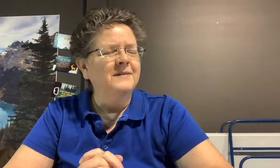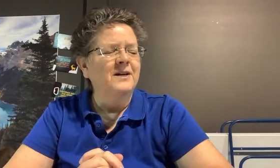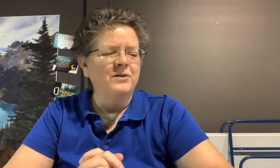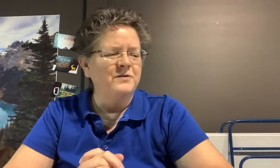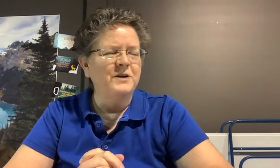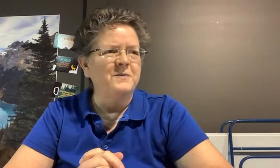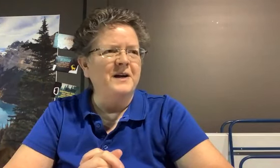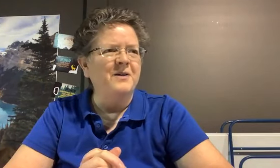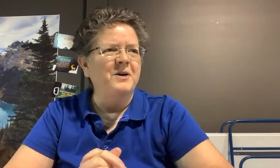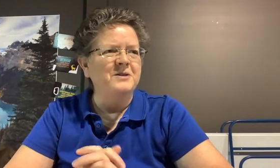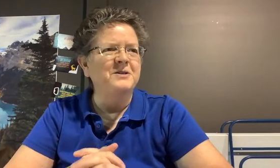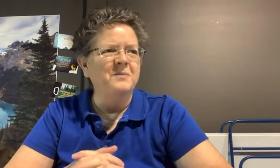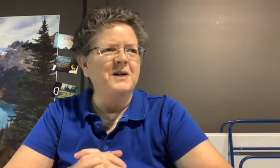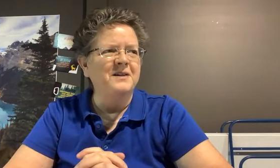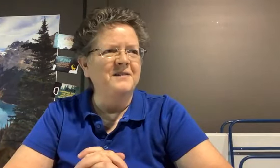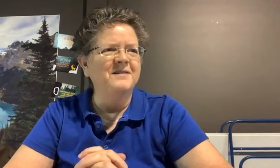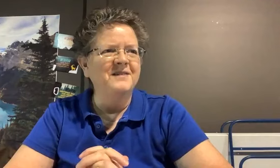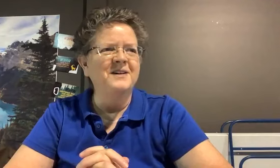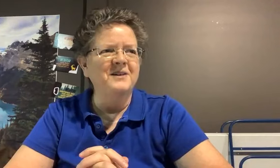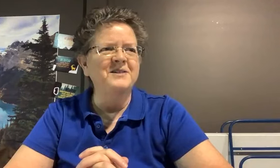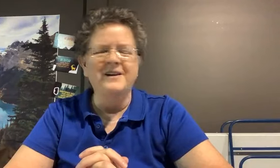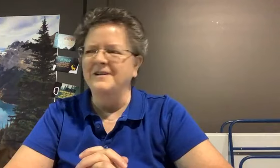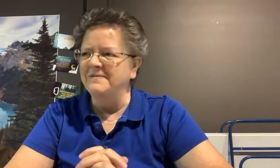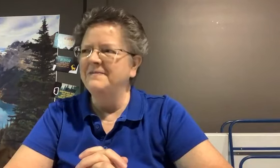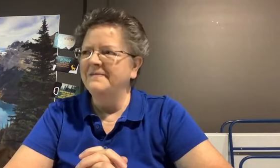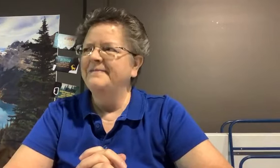I just itch from front to back. I saw a man that looked like your dad the other day. It always freaks me out when I see somebody that looks like him.